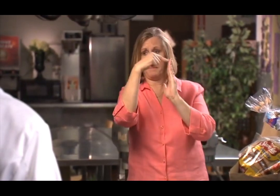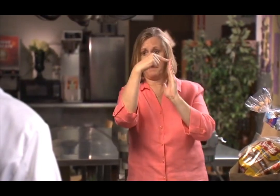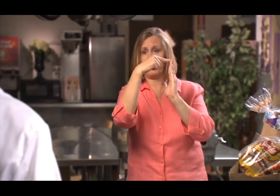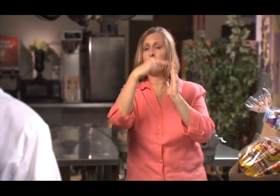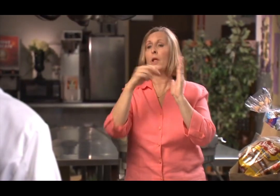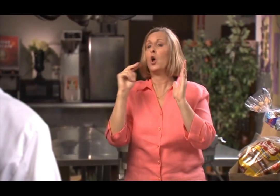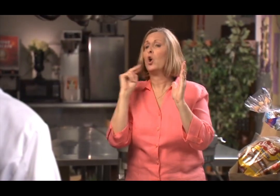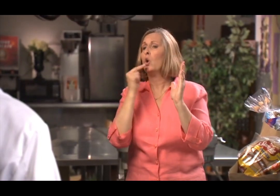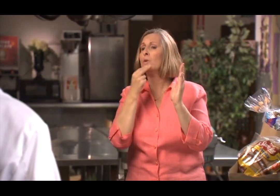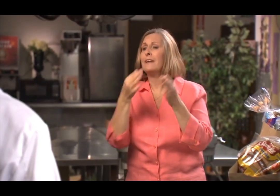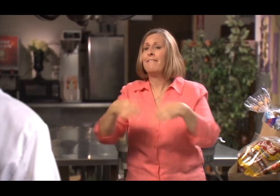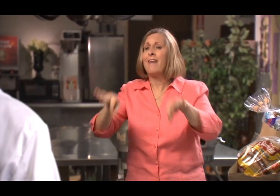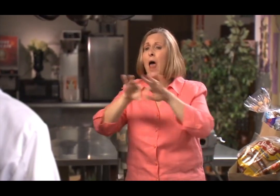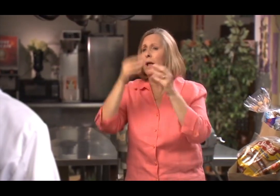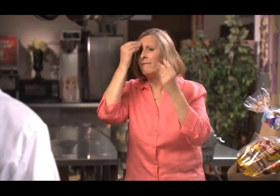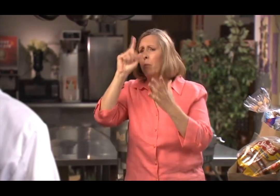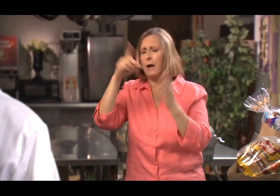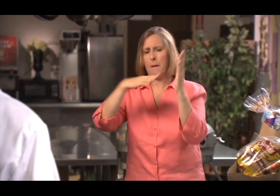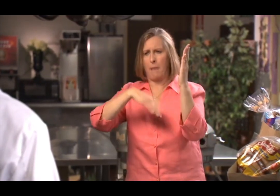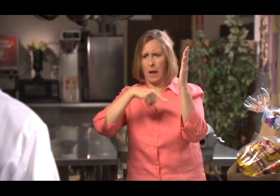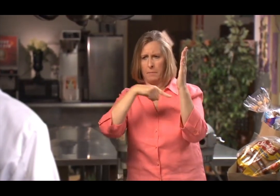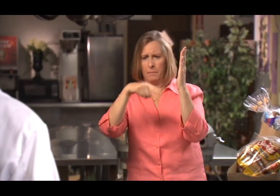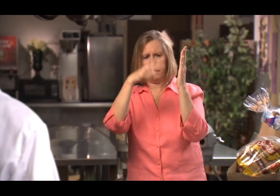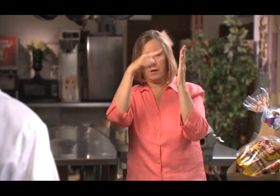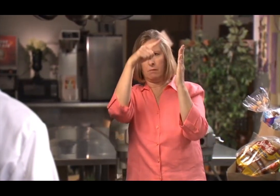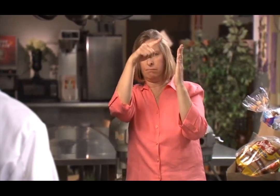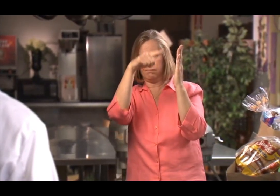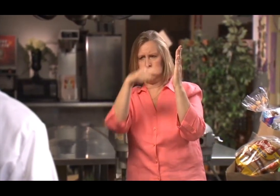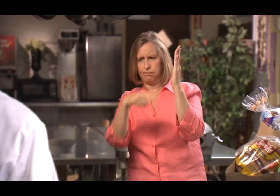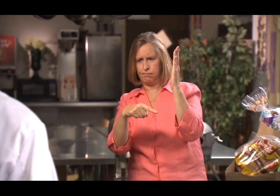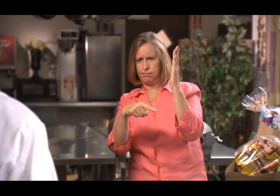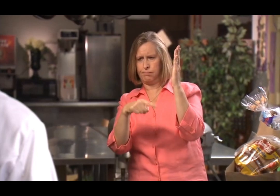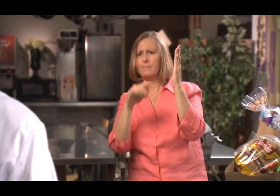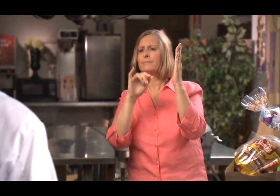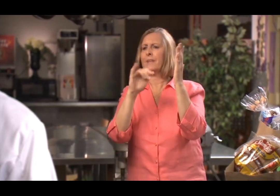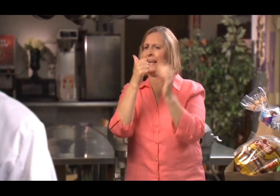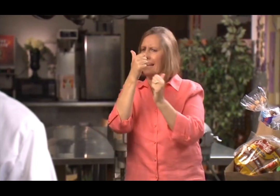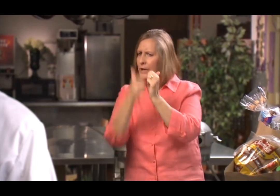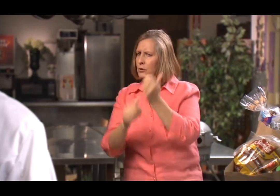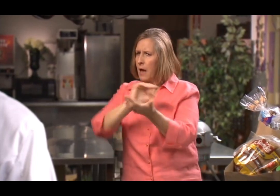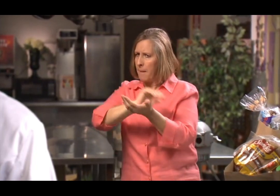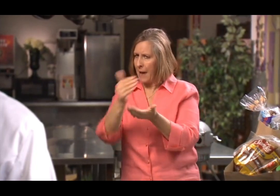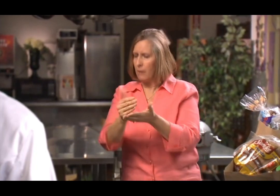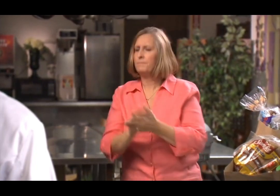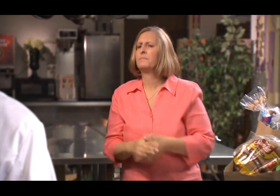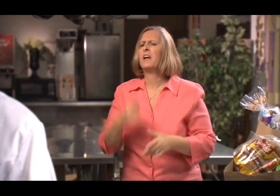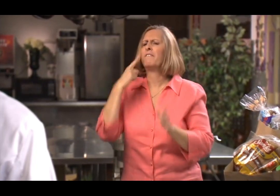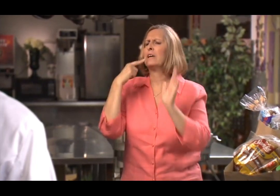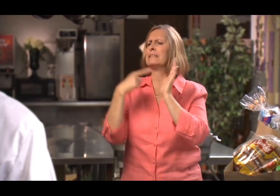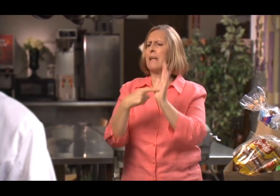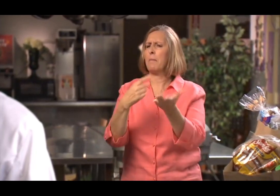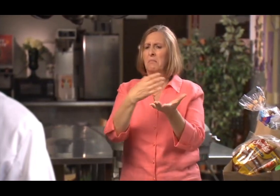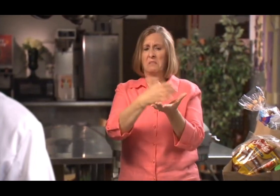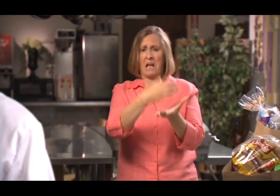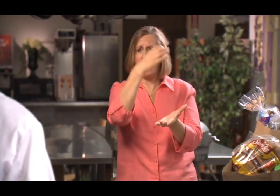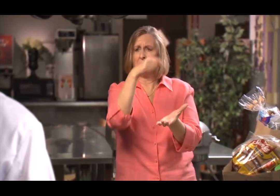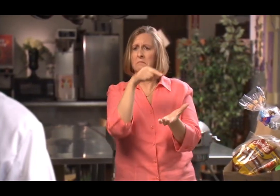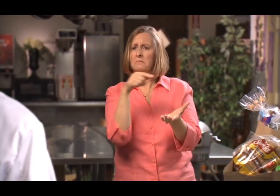label. Below that, the label shows the nutritional values for each serving. For example, if you